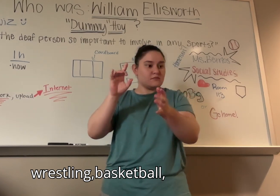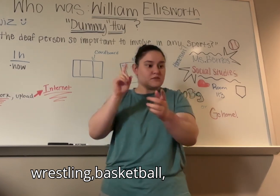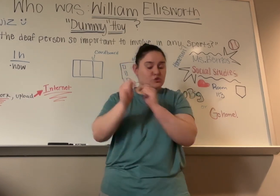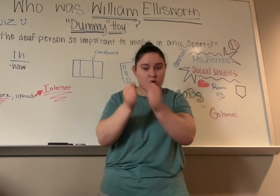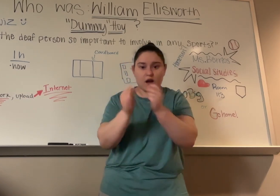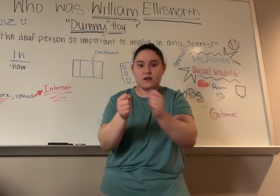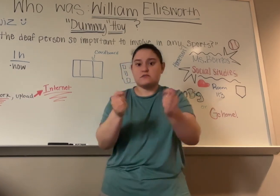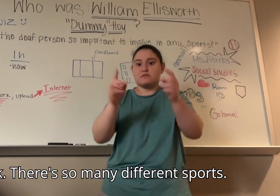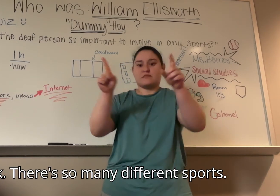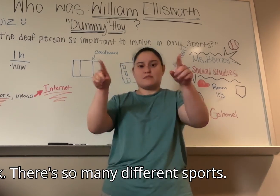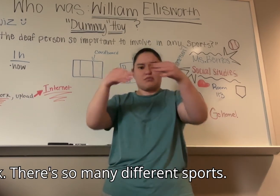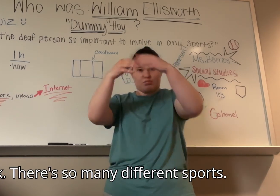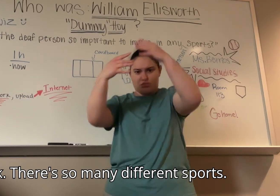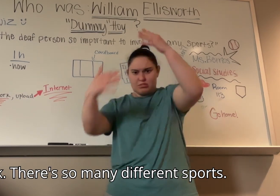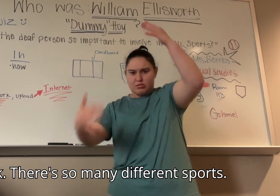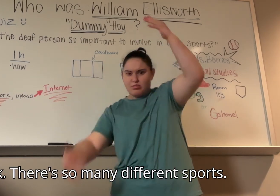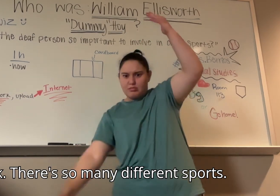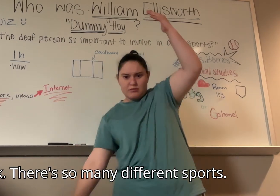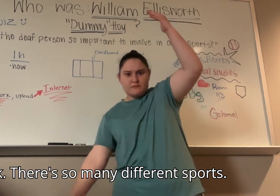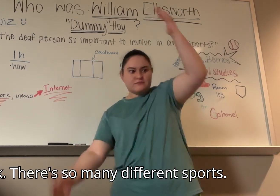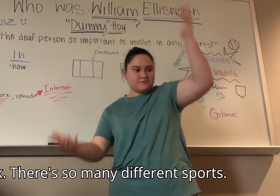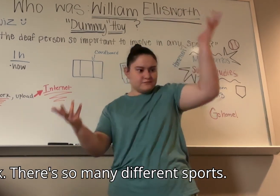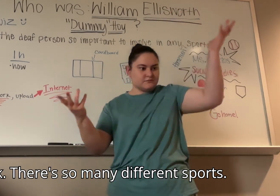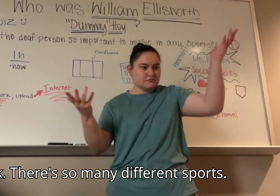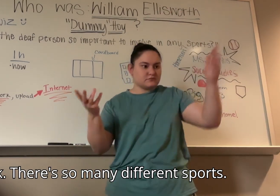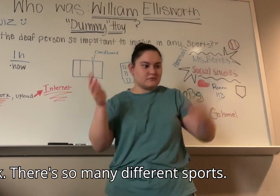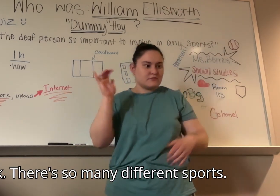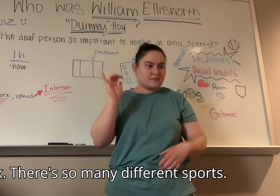basketball, track. There's so many different sports.